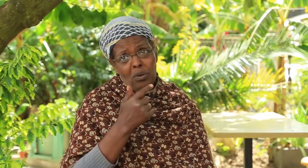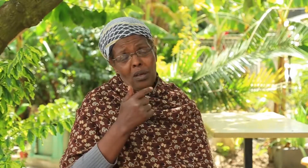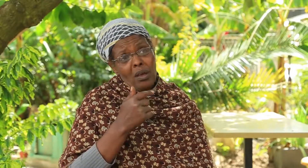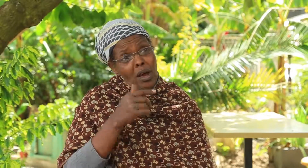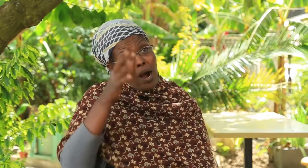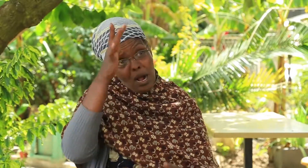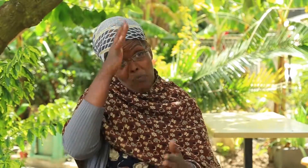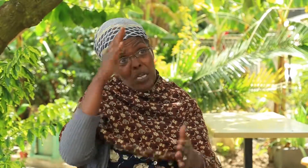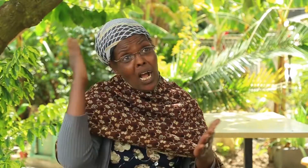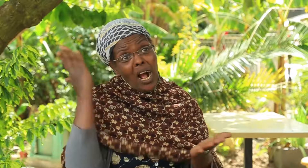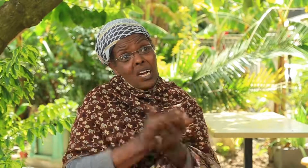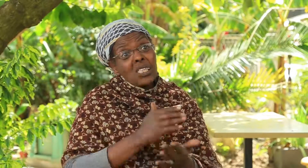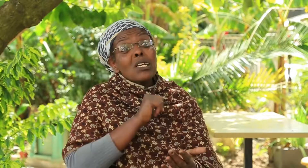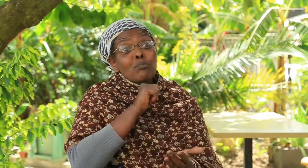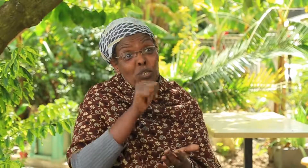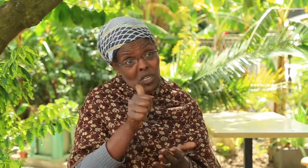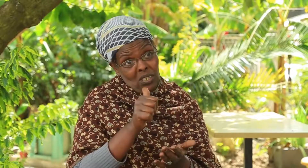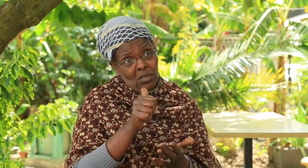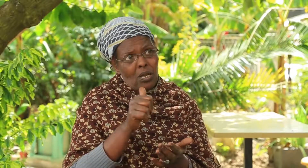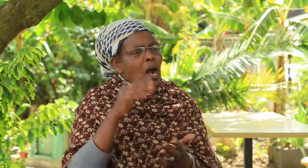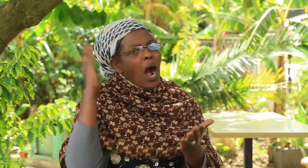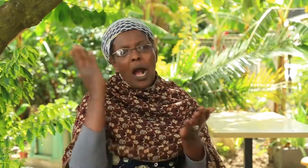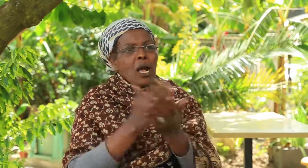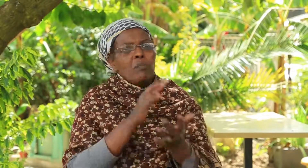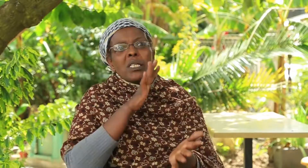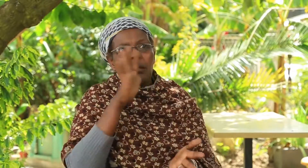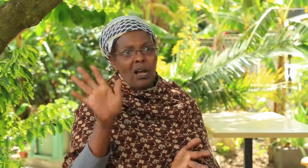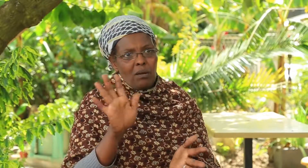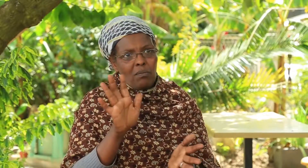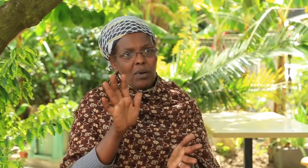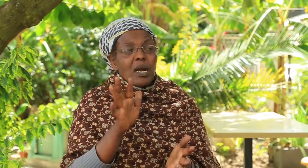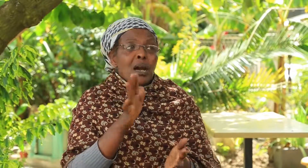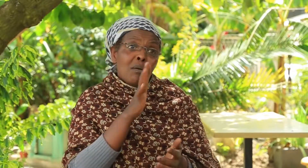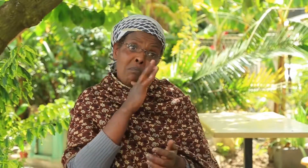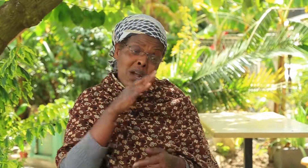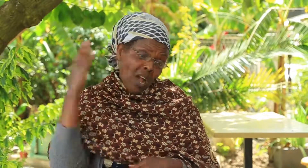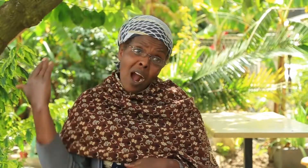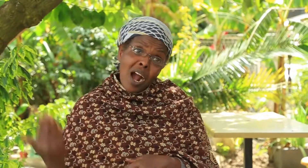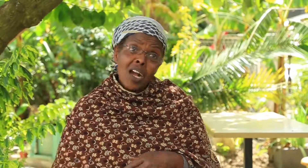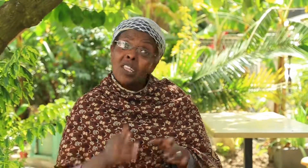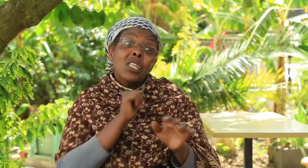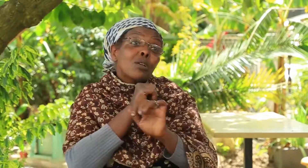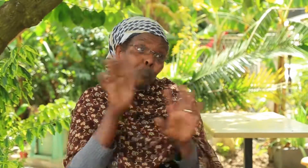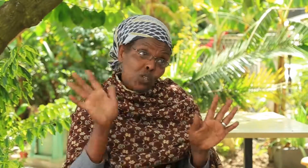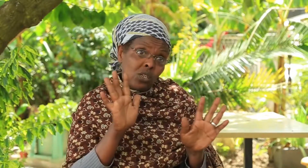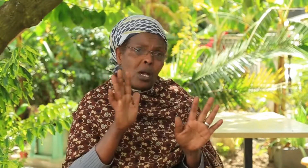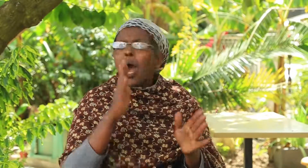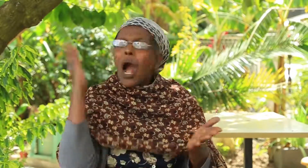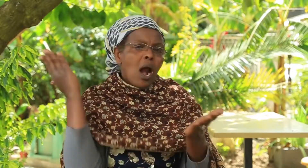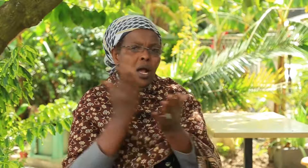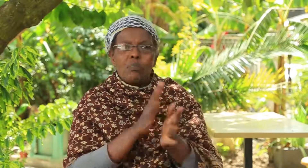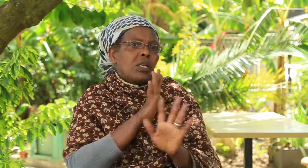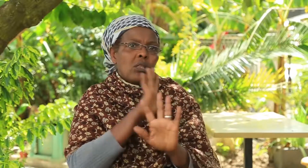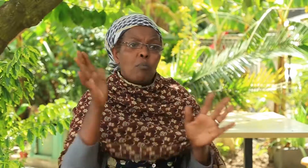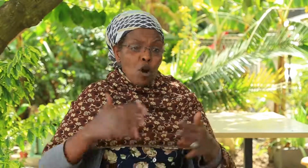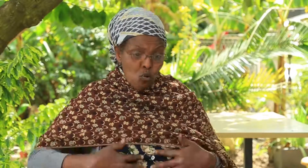They asked me, "Who is the father?" And I said, "If you don't hurt me and my baby, I will tell